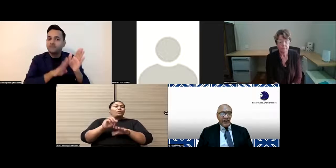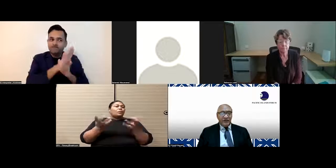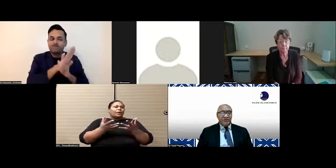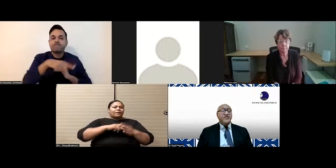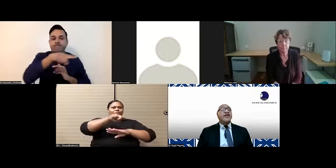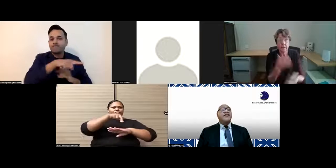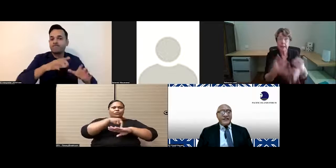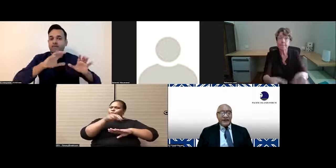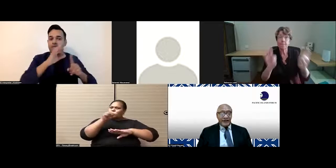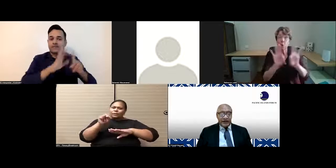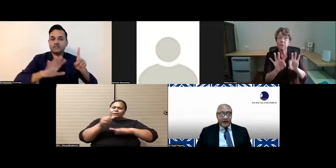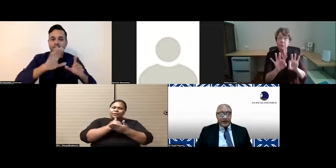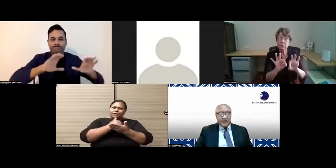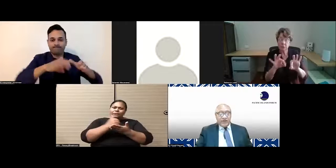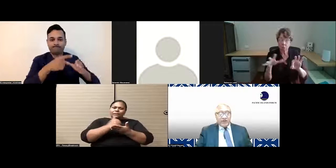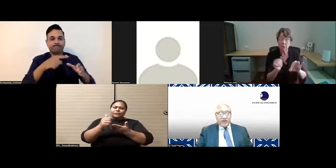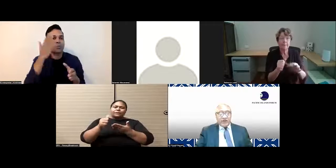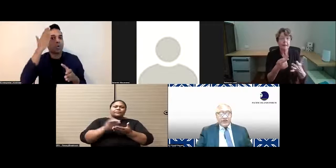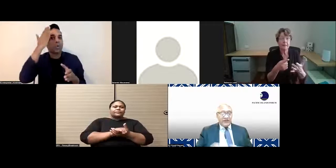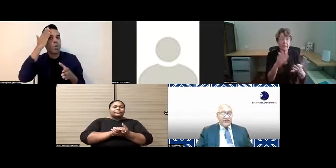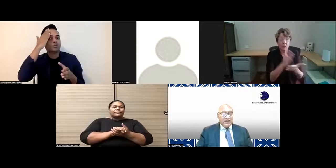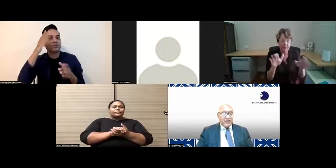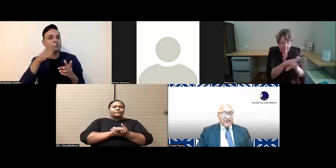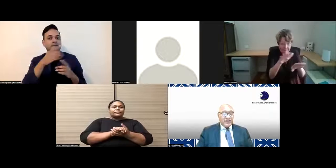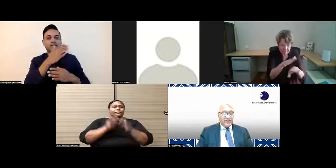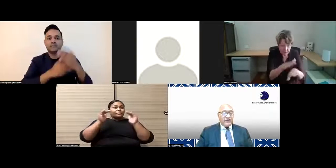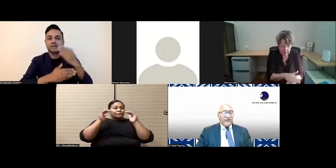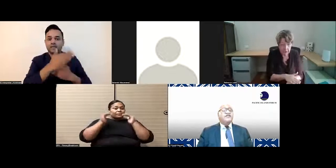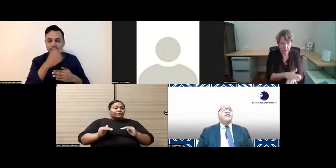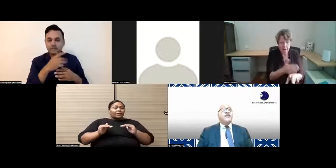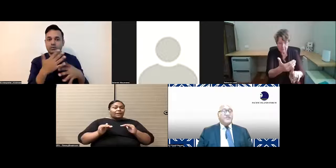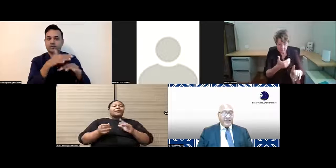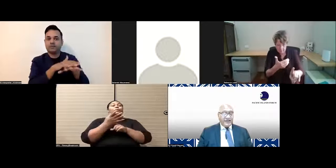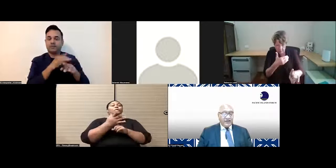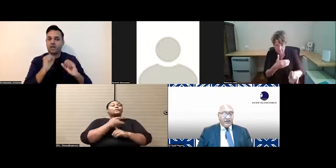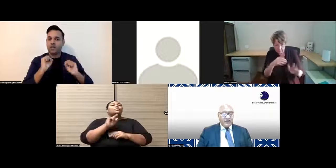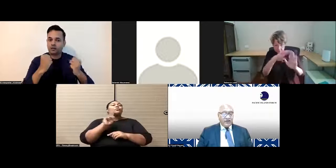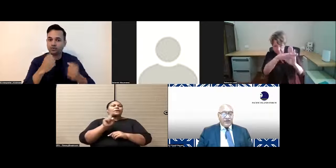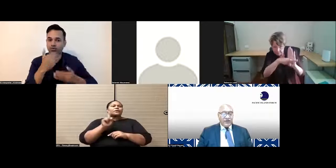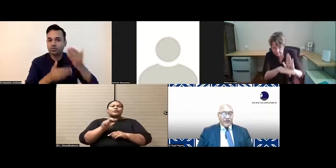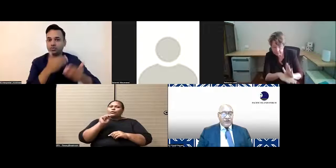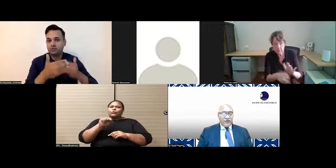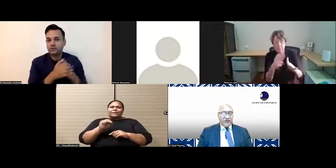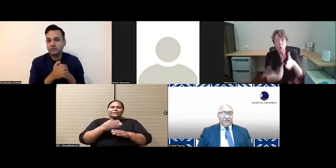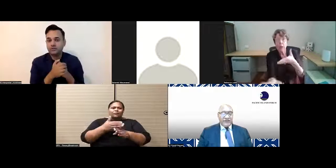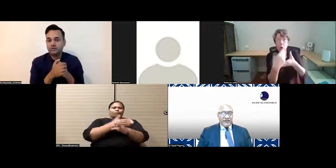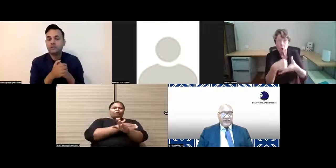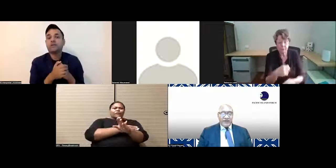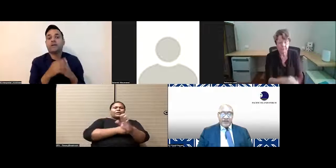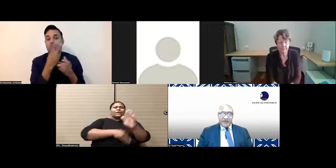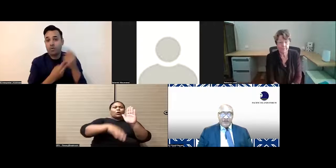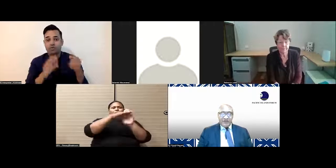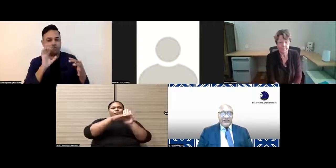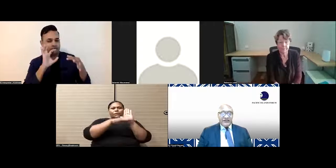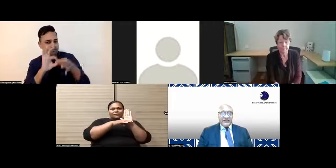to meet preconditions for inclusion, which are foundational aspects to ensure that persons